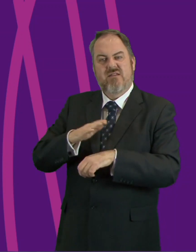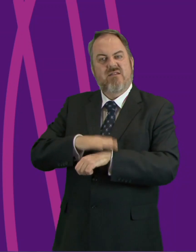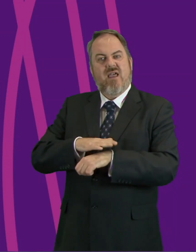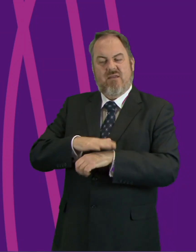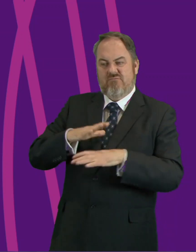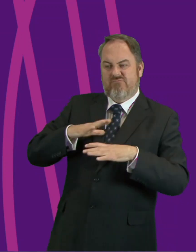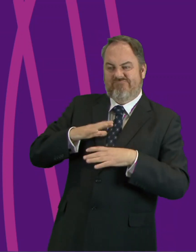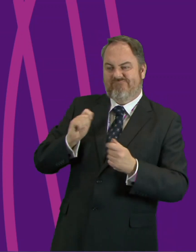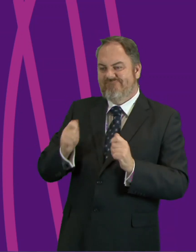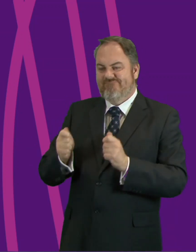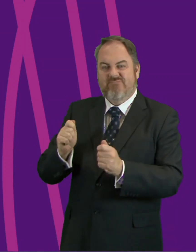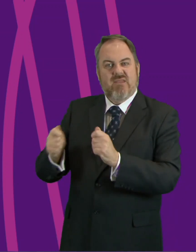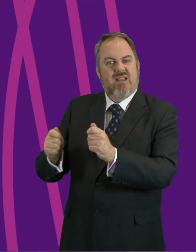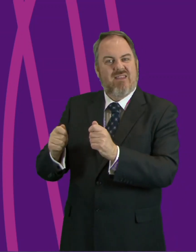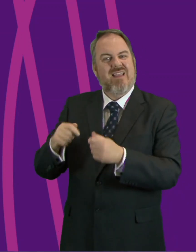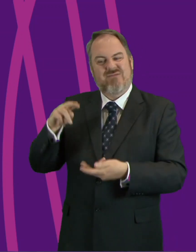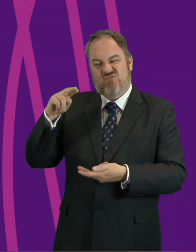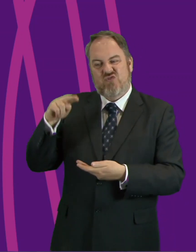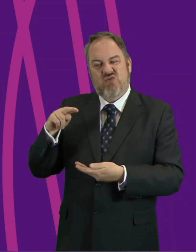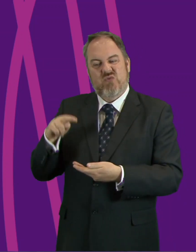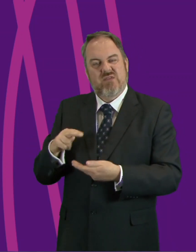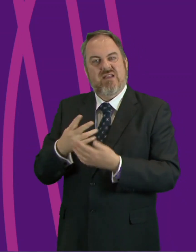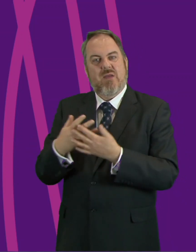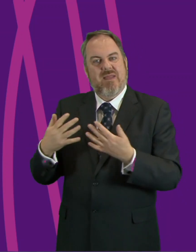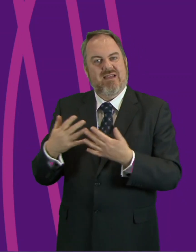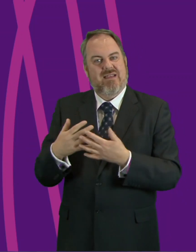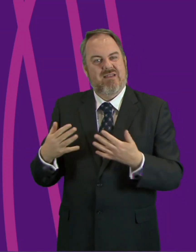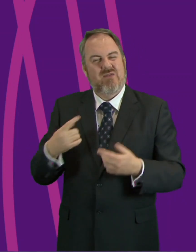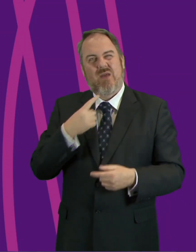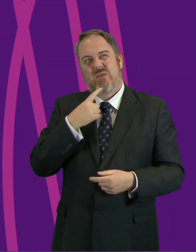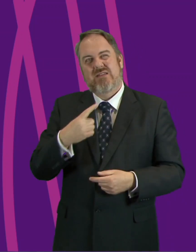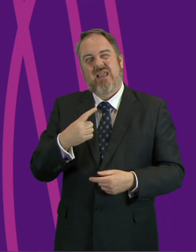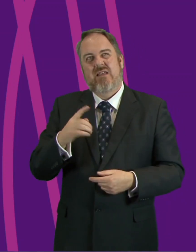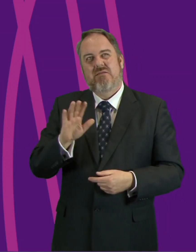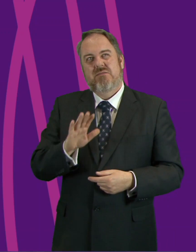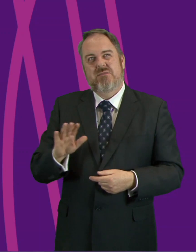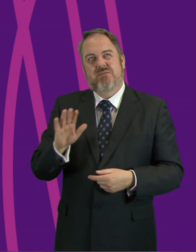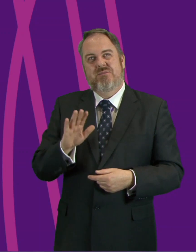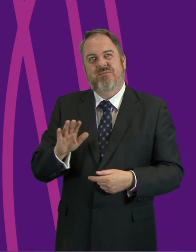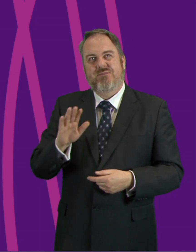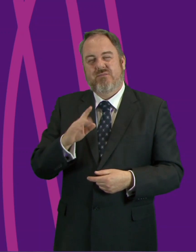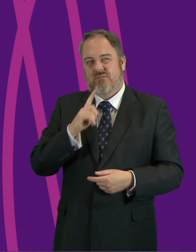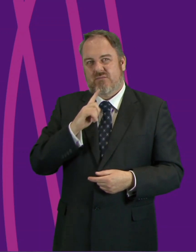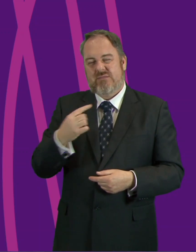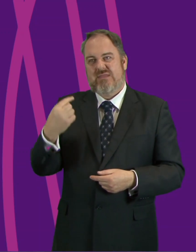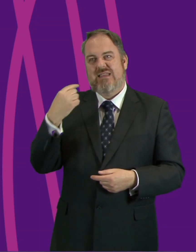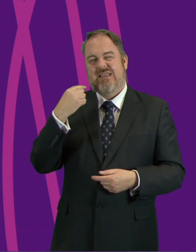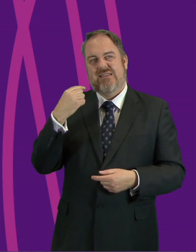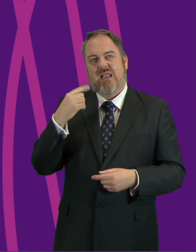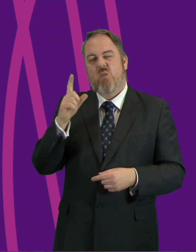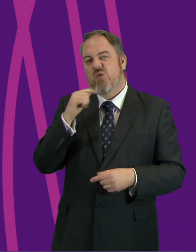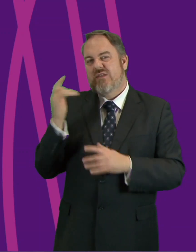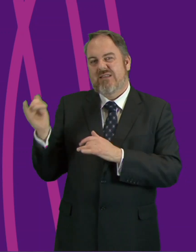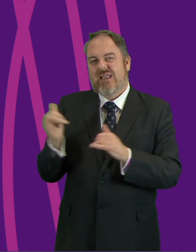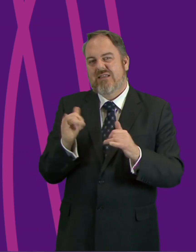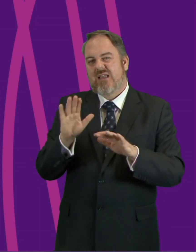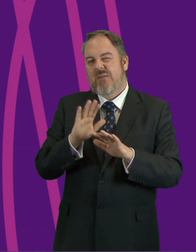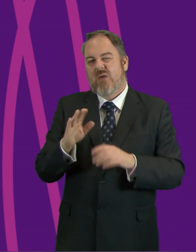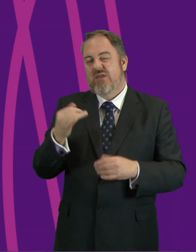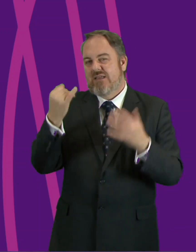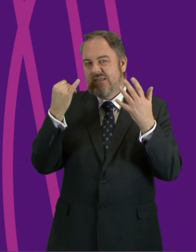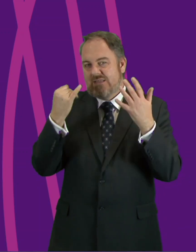testing capacity up until yesterday would have been, and my arithmetic may betray me a little bit here, but around 6,350. So